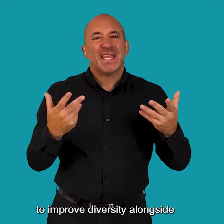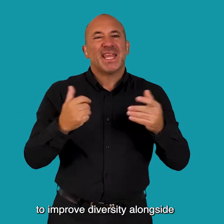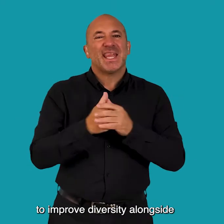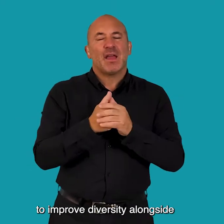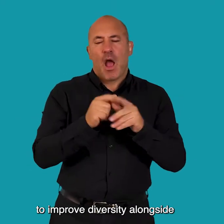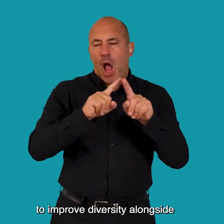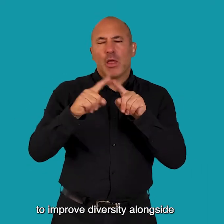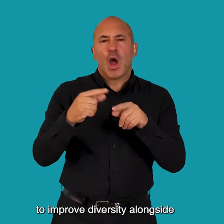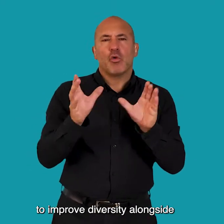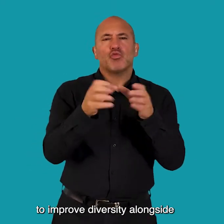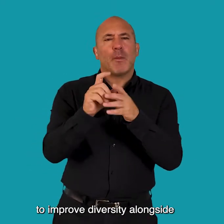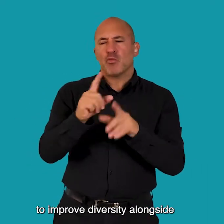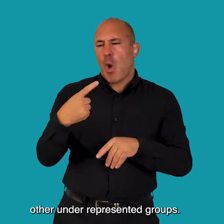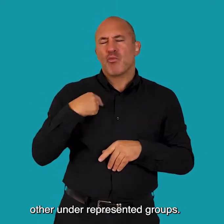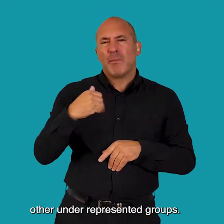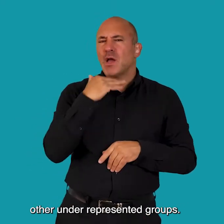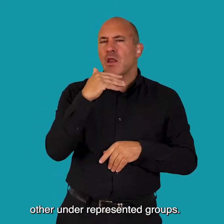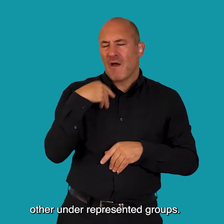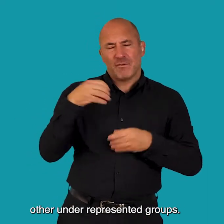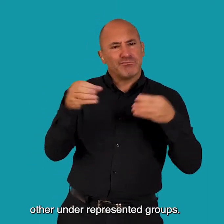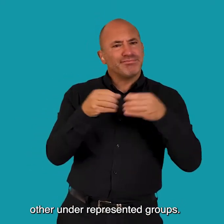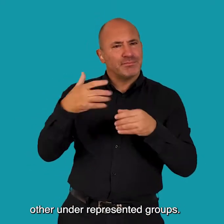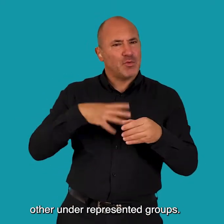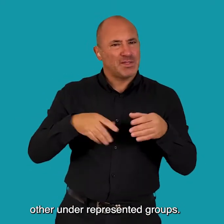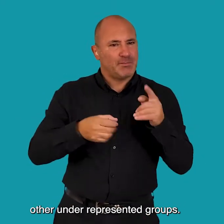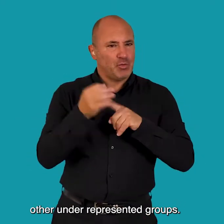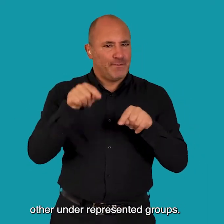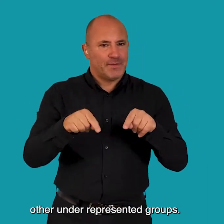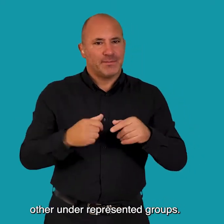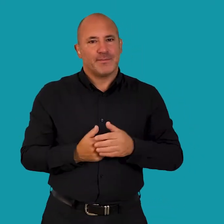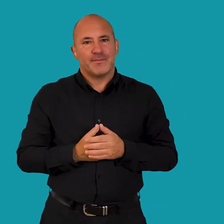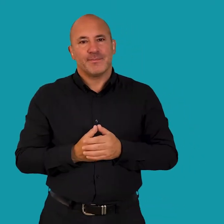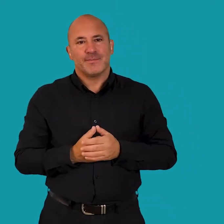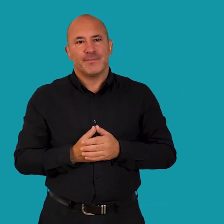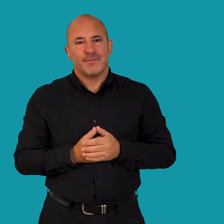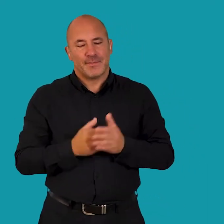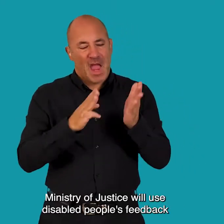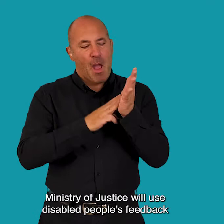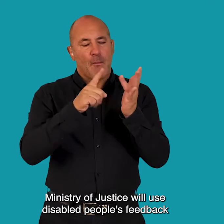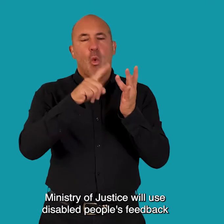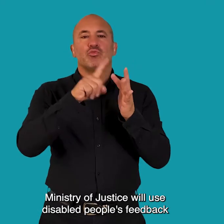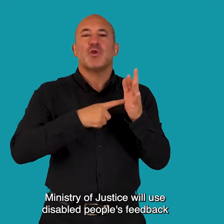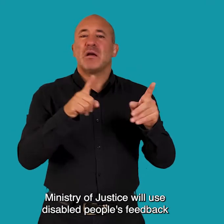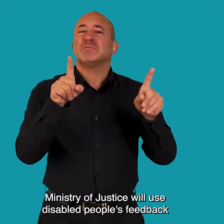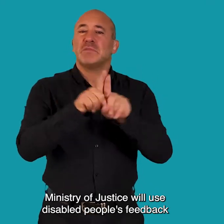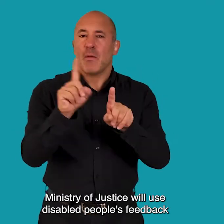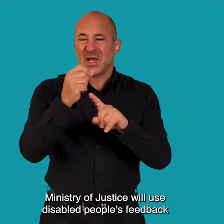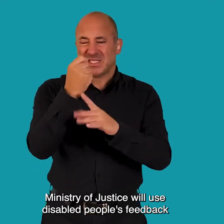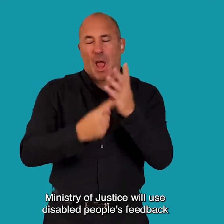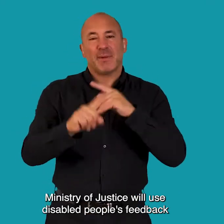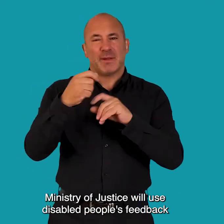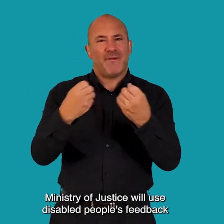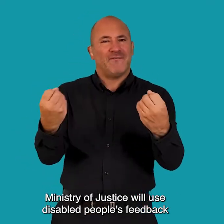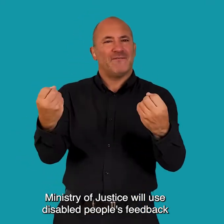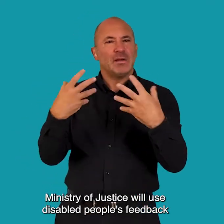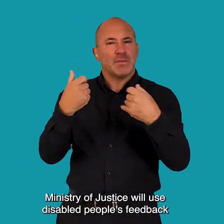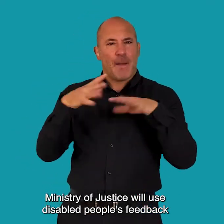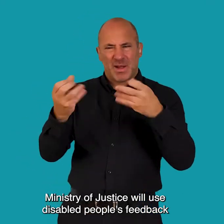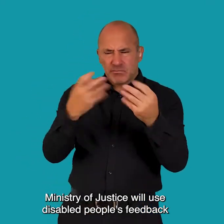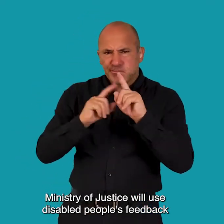diversity alongside other underrepresented groups. Ministry of Justice will use disabled people's feedback